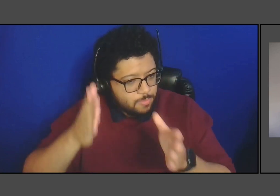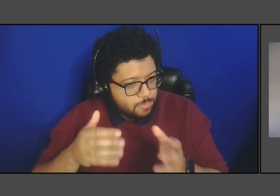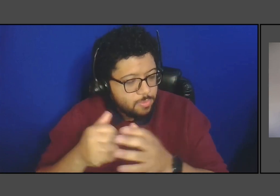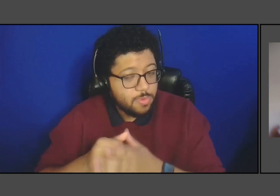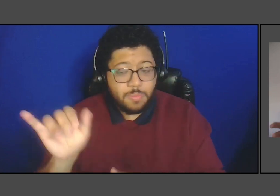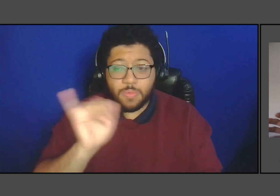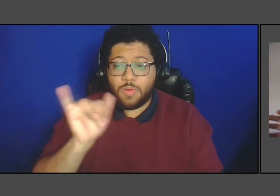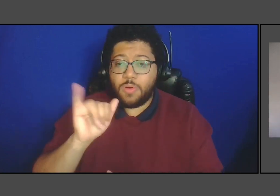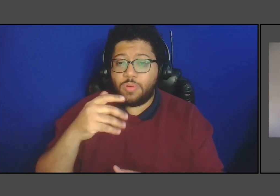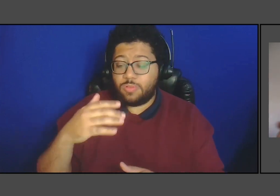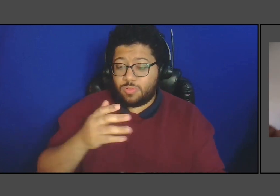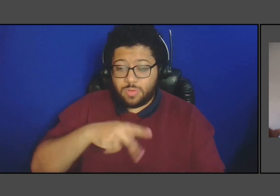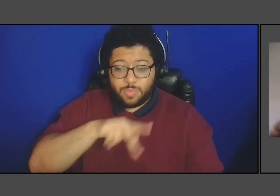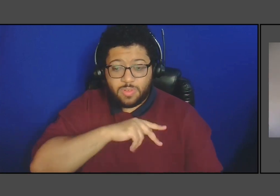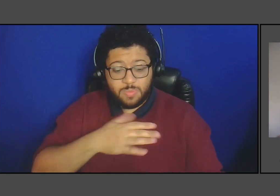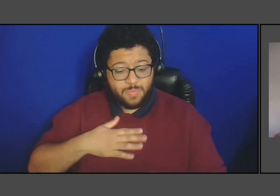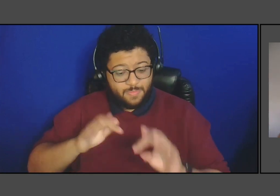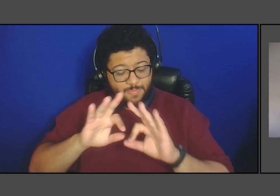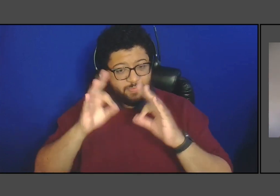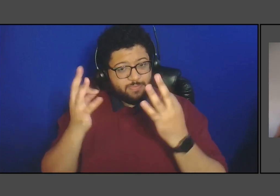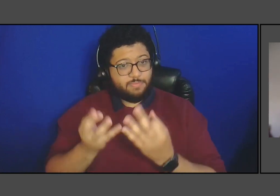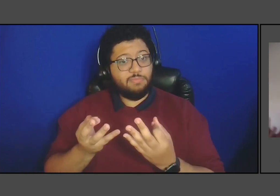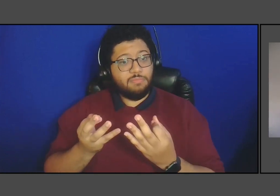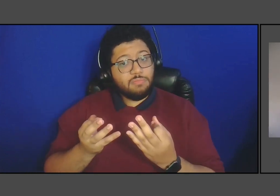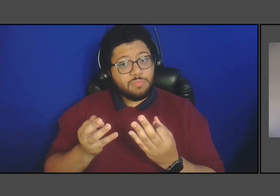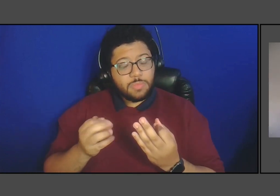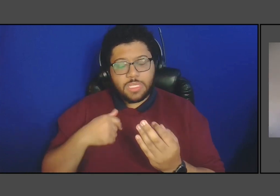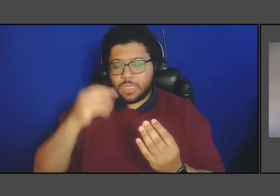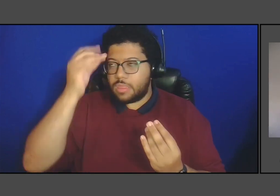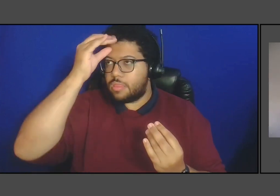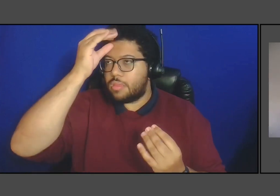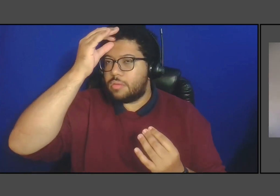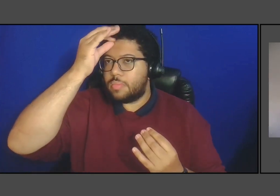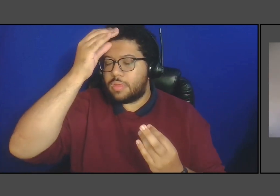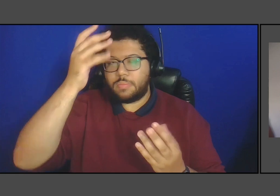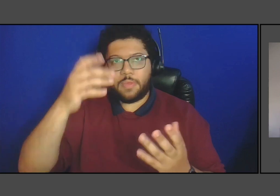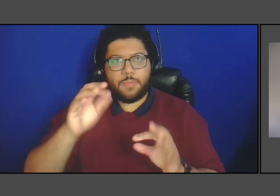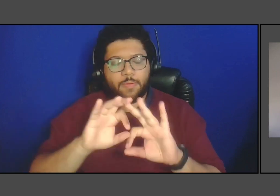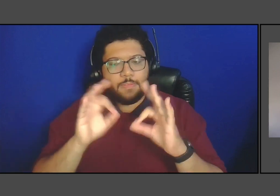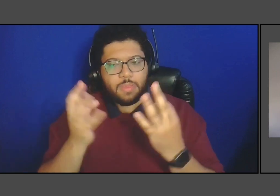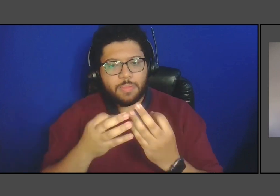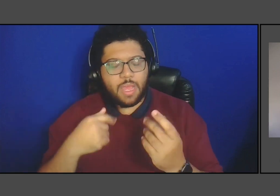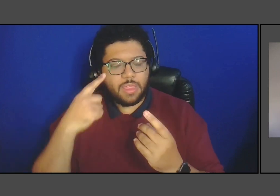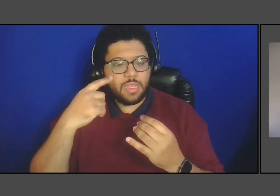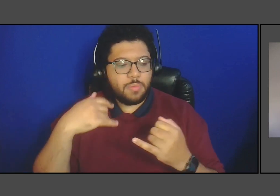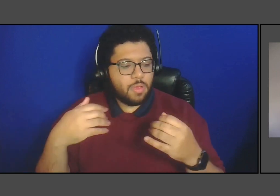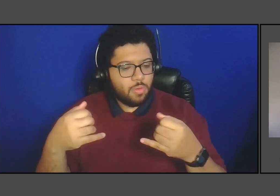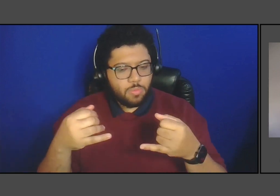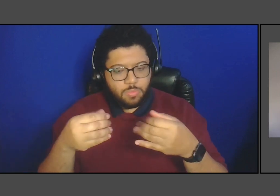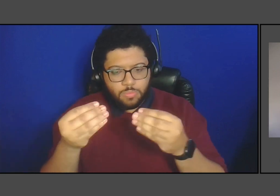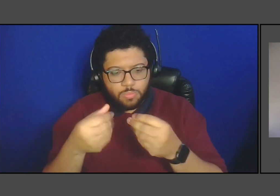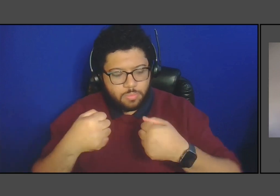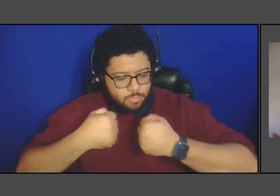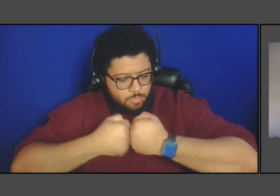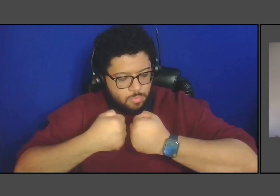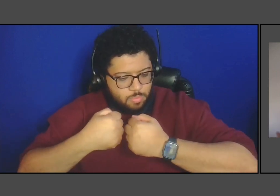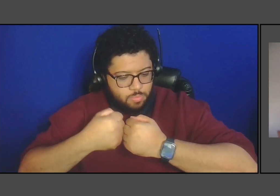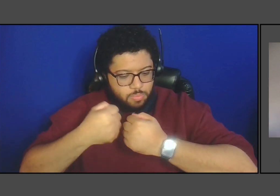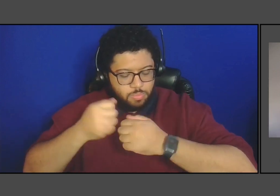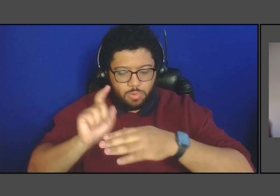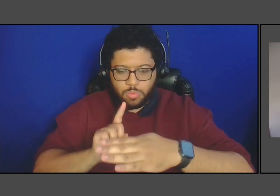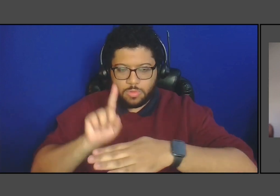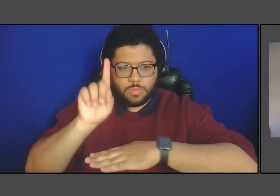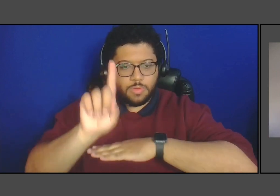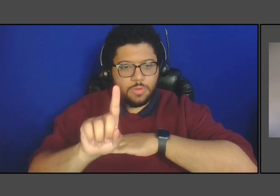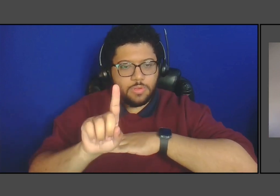of my family. When I think about my family, I think about border crossers, you know, because it's not like one single border crossing